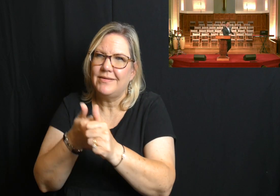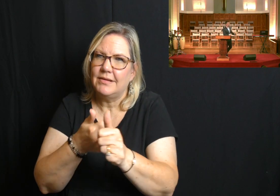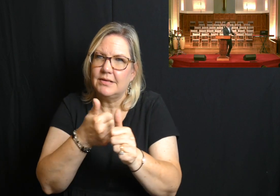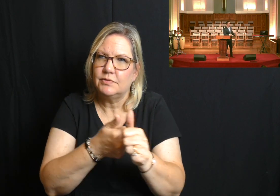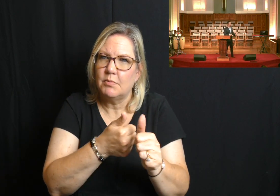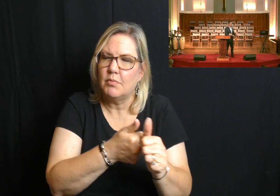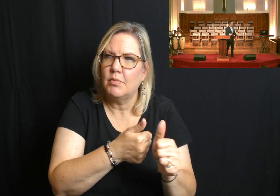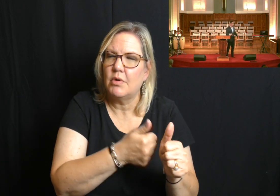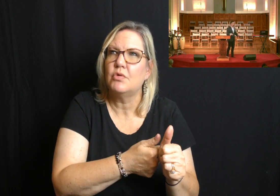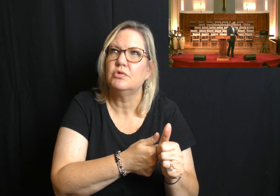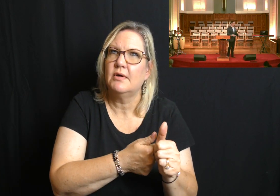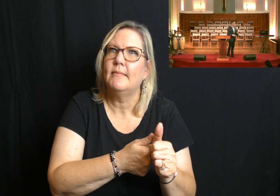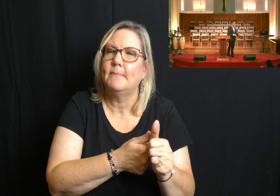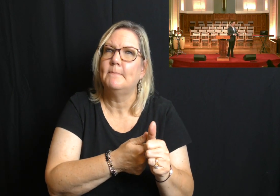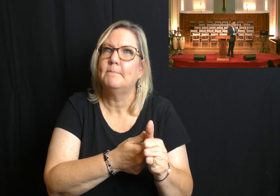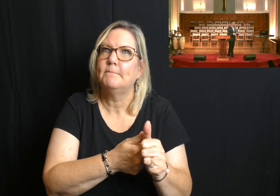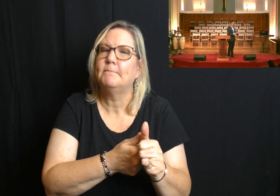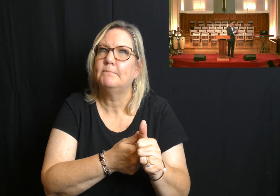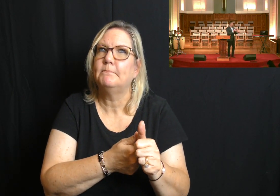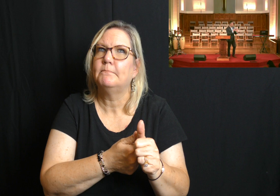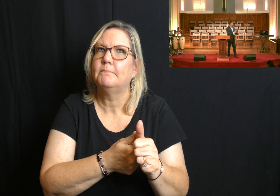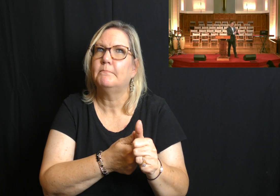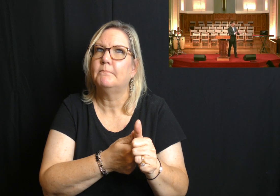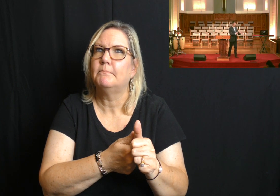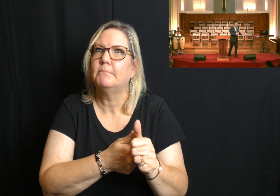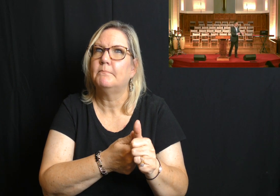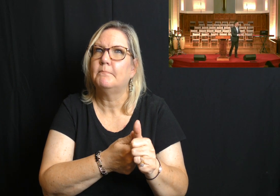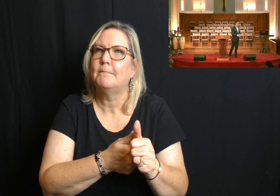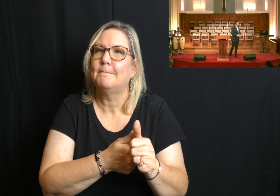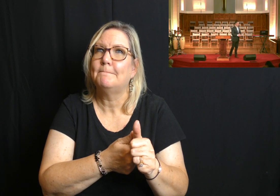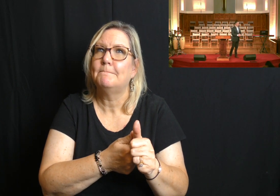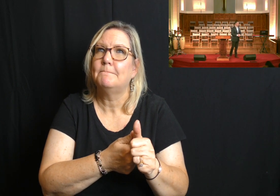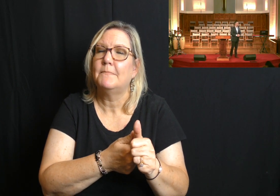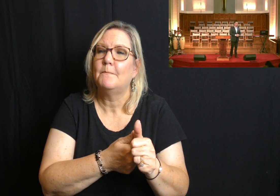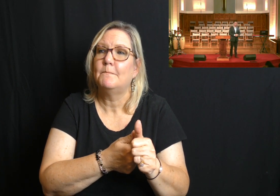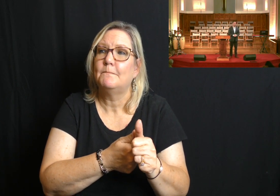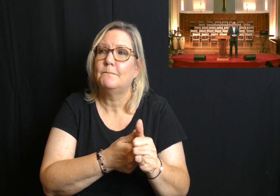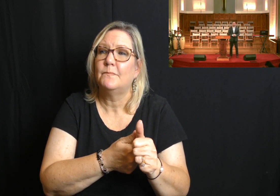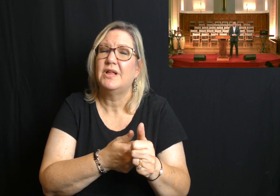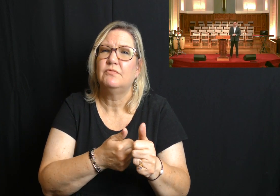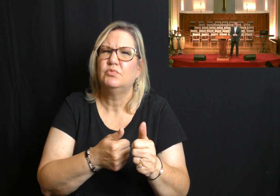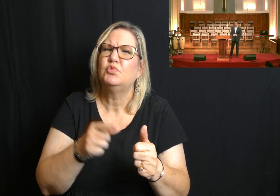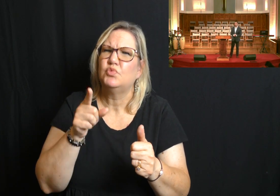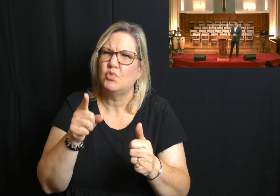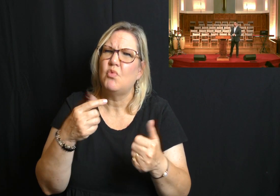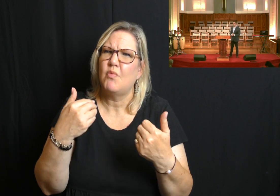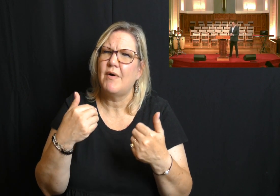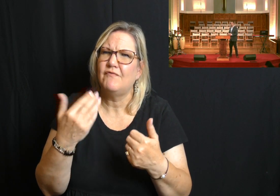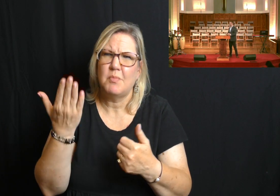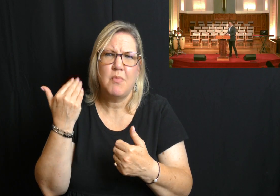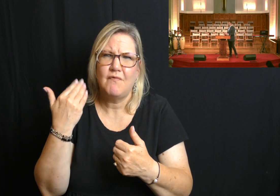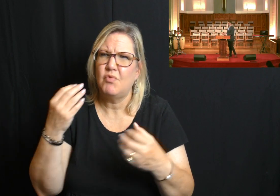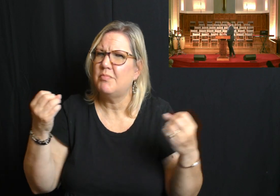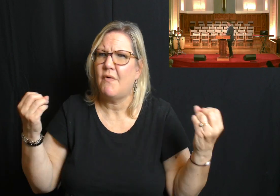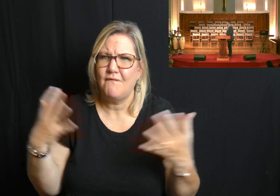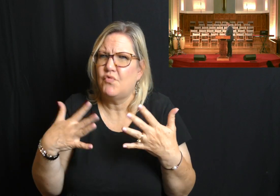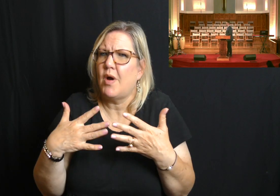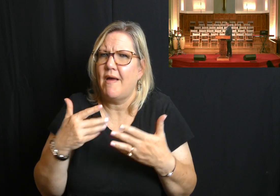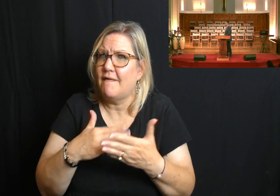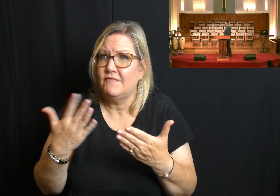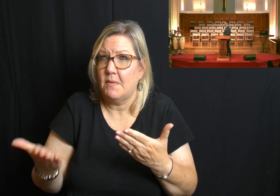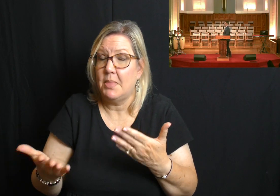at one point or another, have become afraid of something. Perhaps you're afraid of the